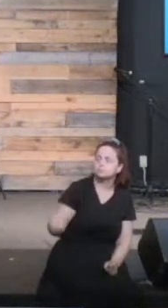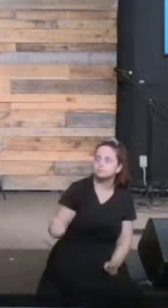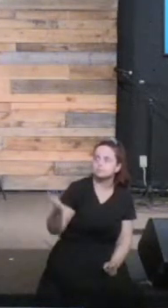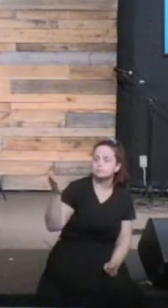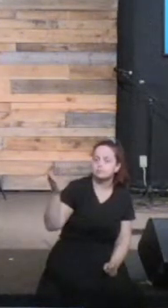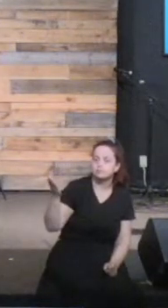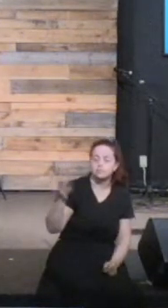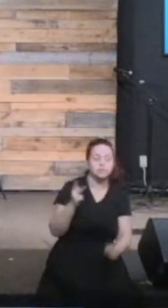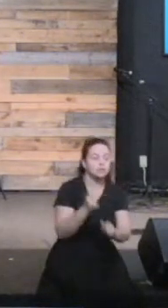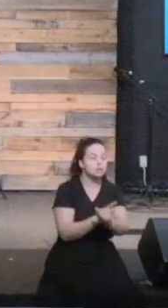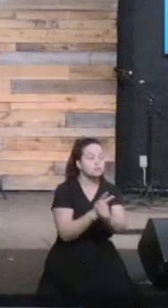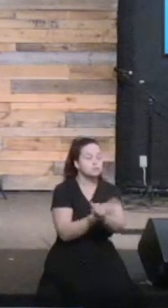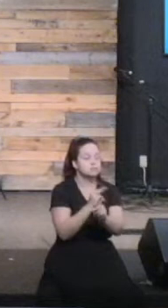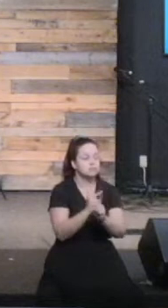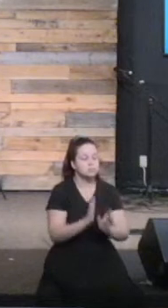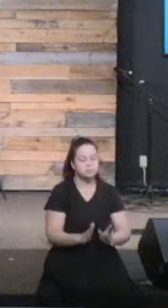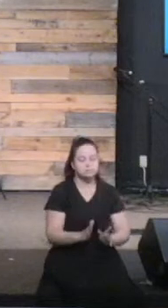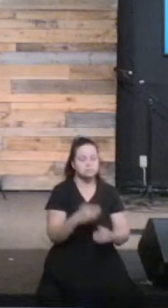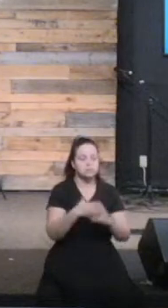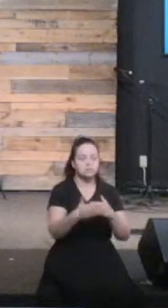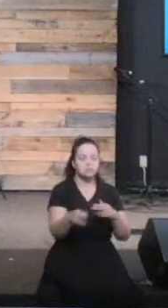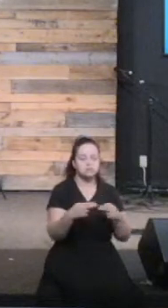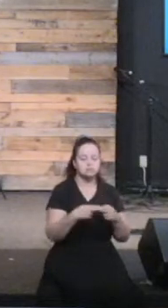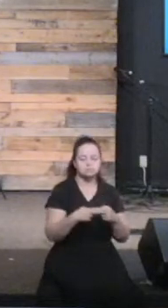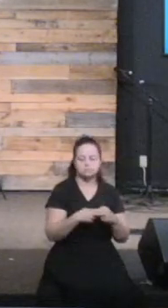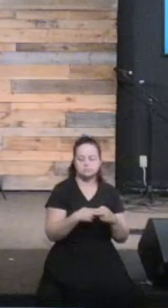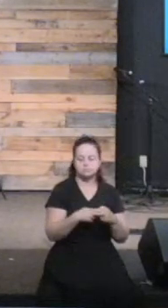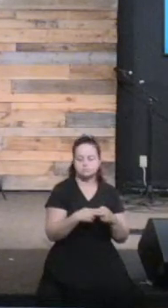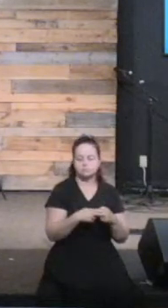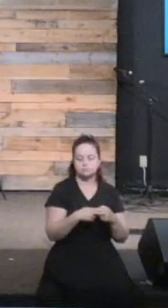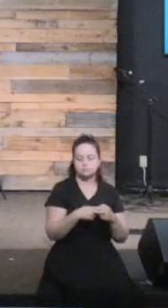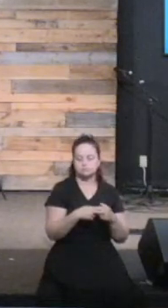a shepherd next slide